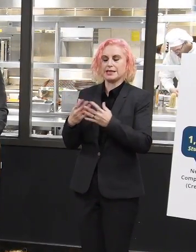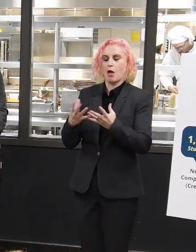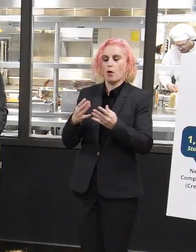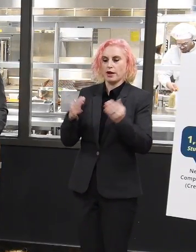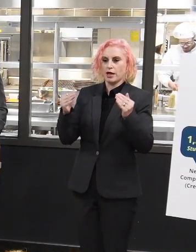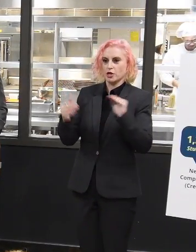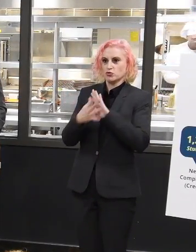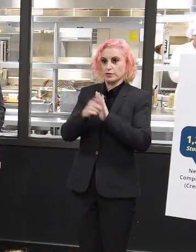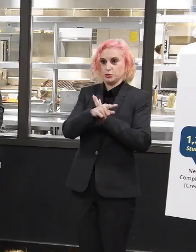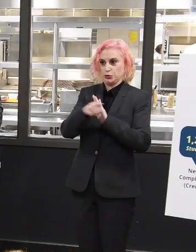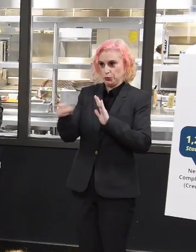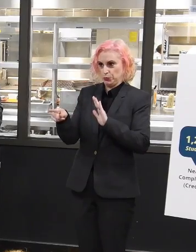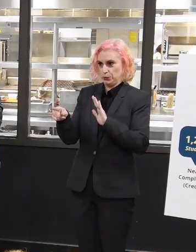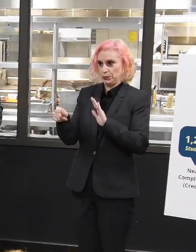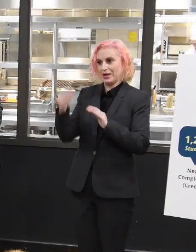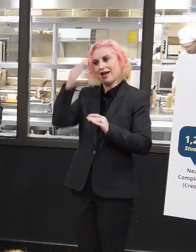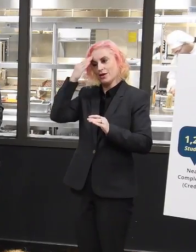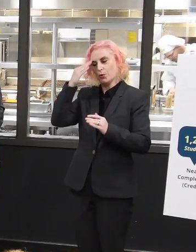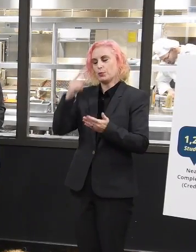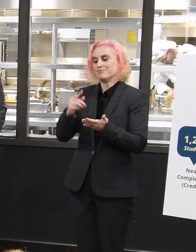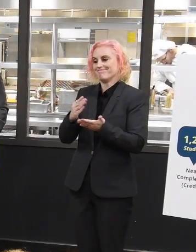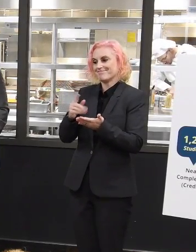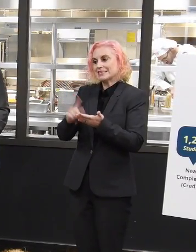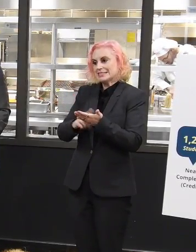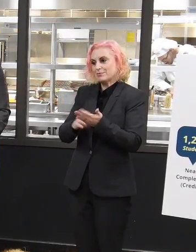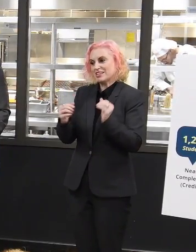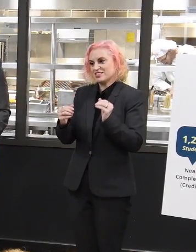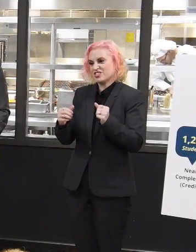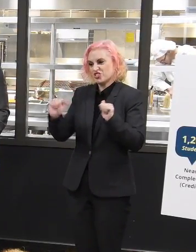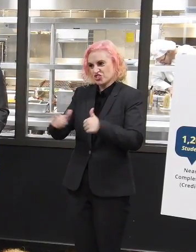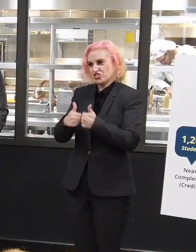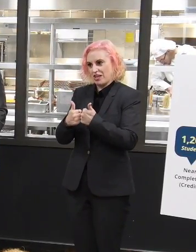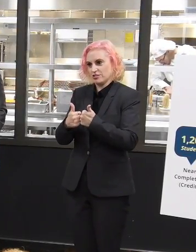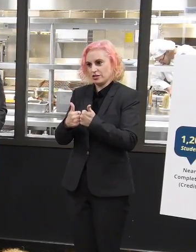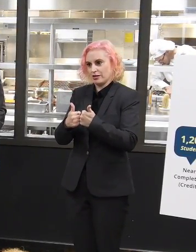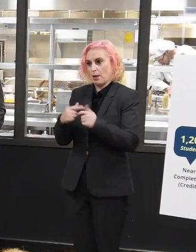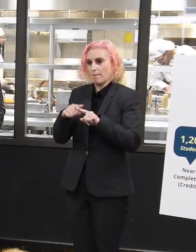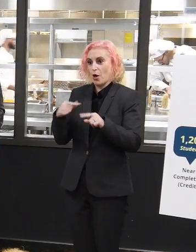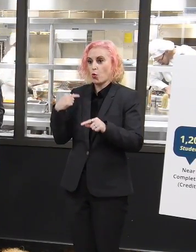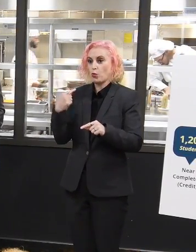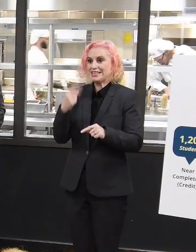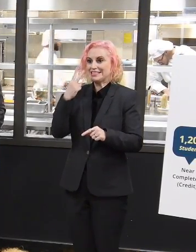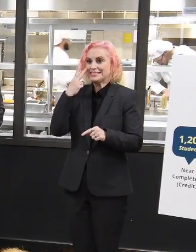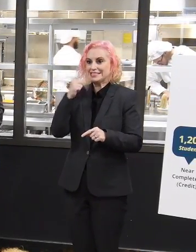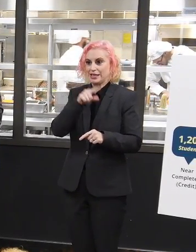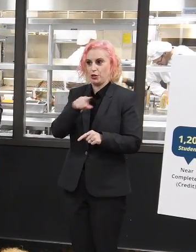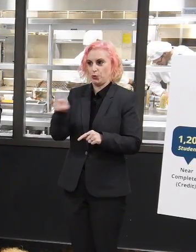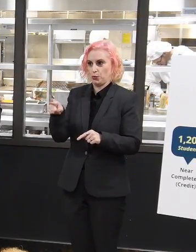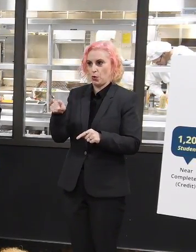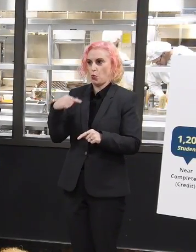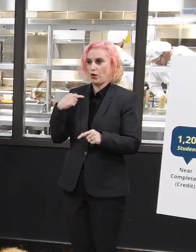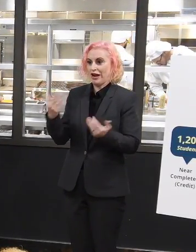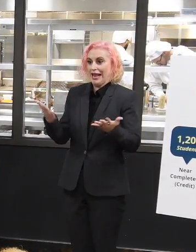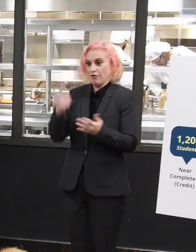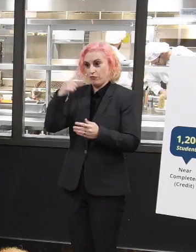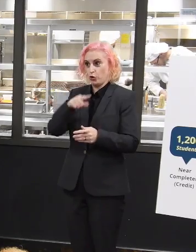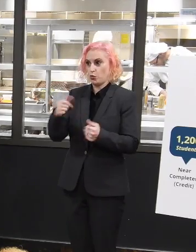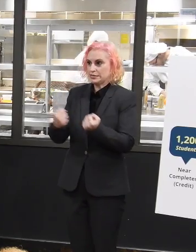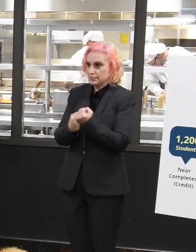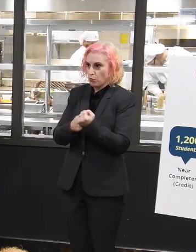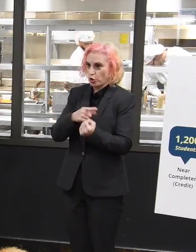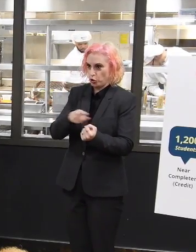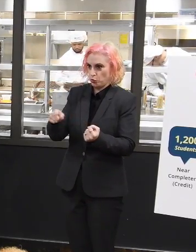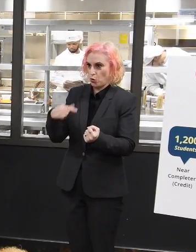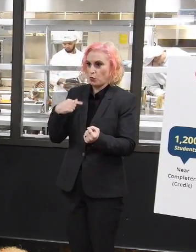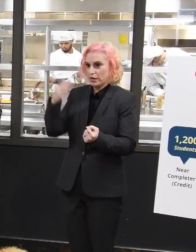say I know that sometimes it's challenging, but we see you. We're here for you. We support you, and we know